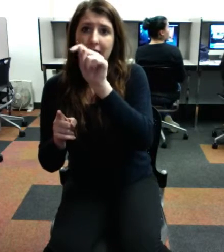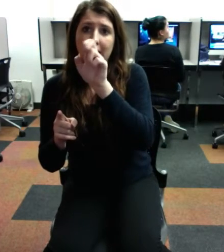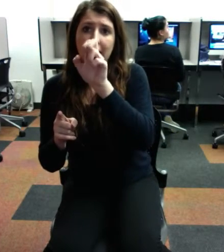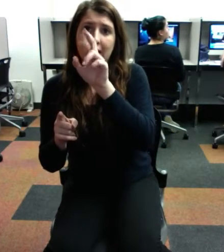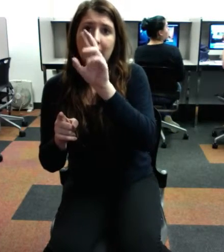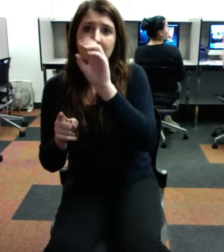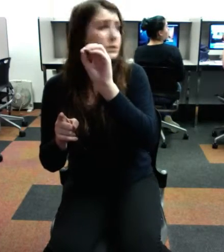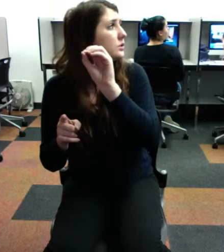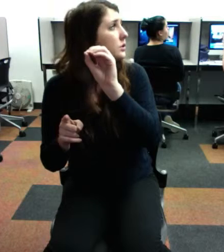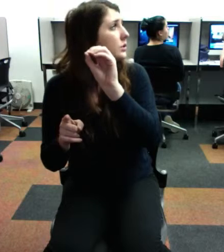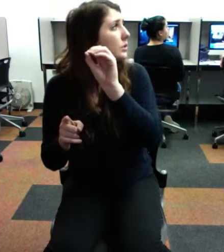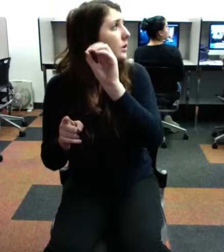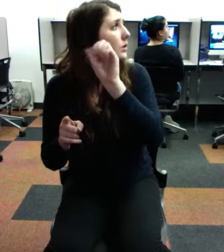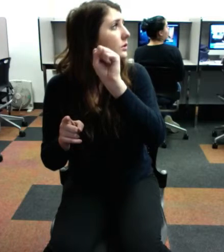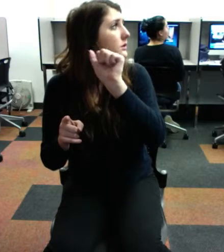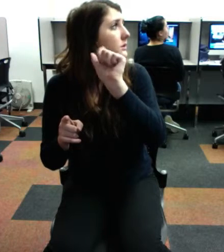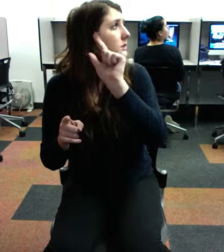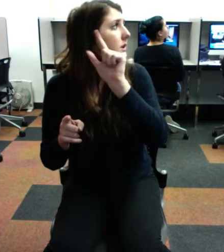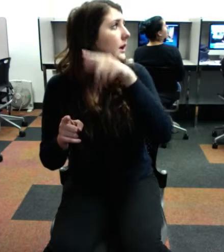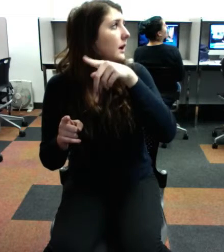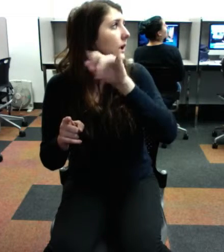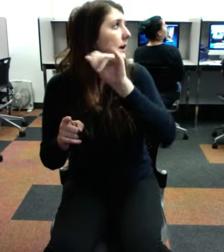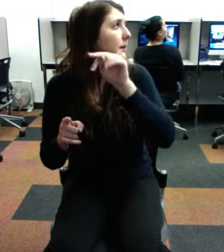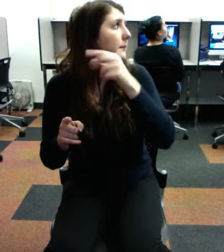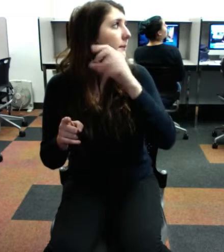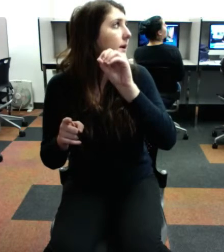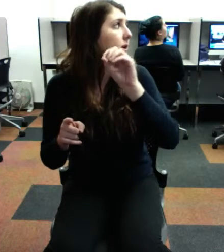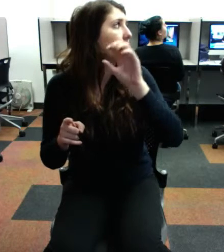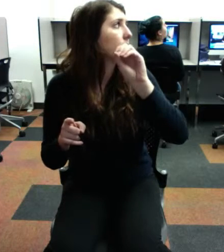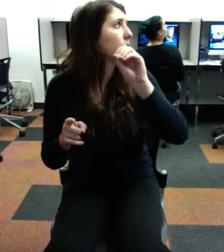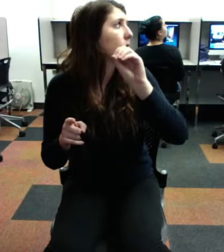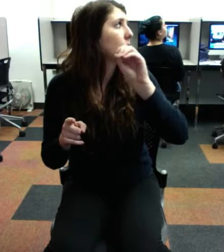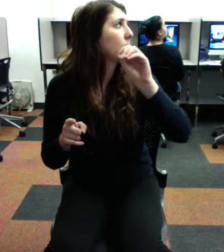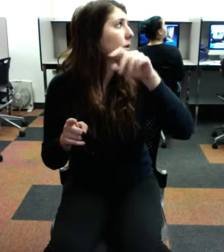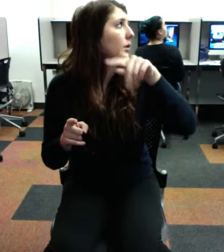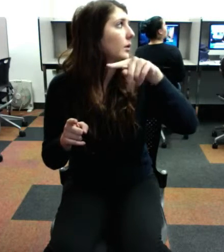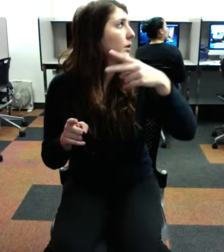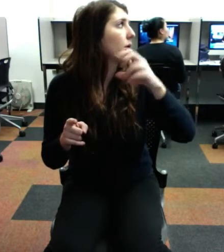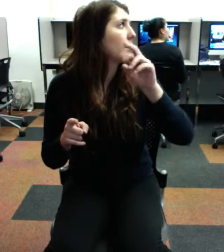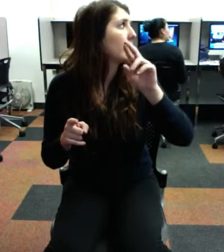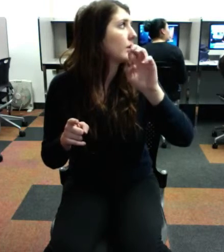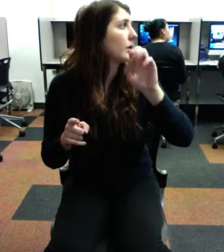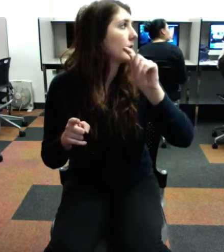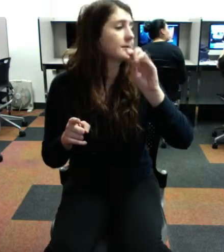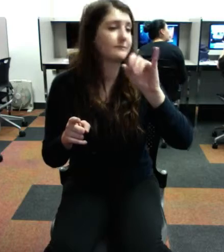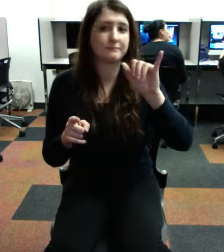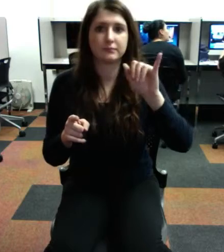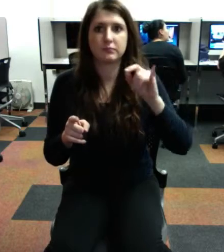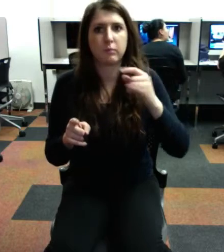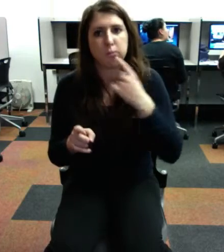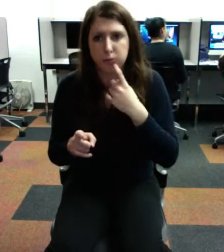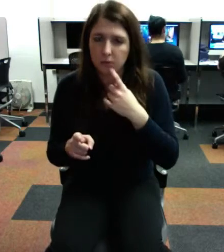hysterosalpingo-oophorectomy. What a mouthful. And very important to note, if you are not aware of the meaning of a medical